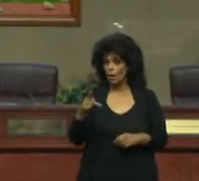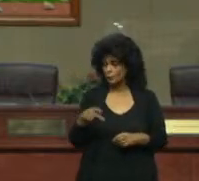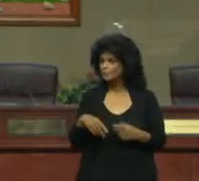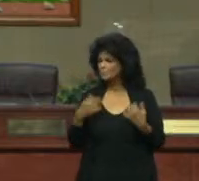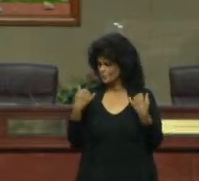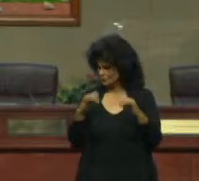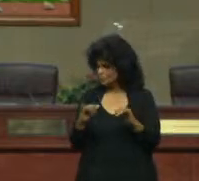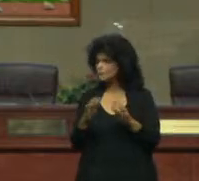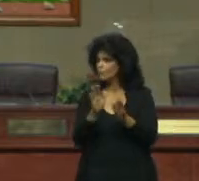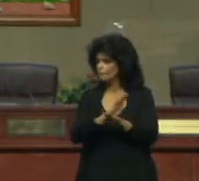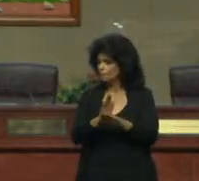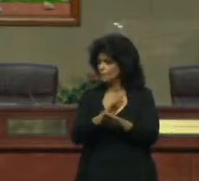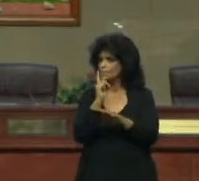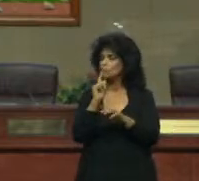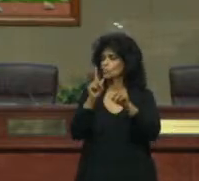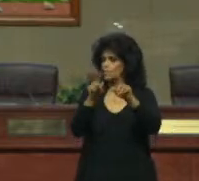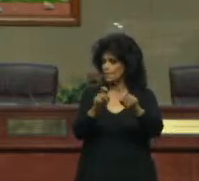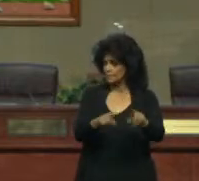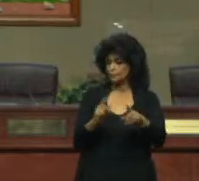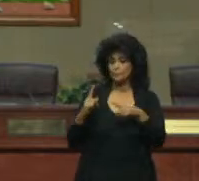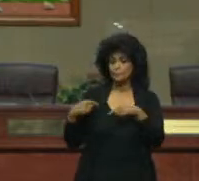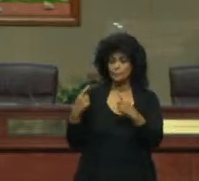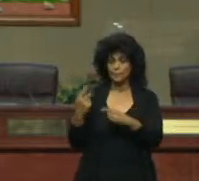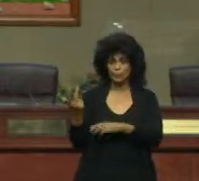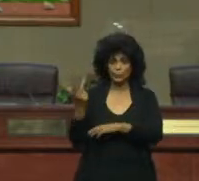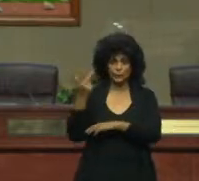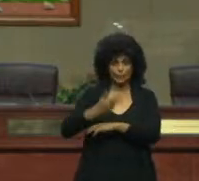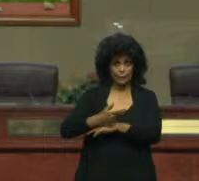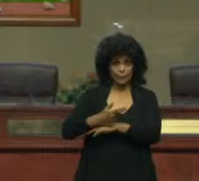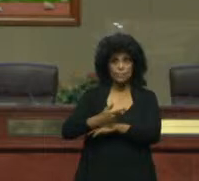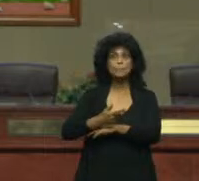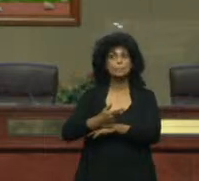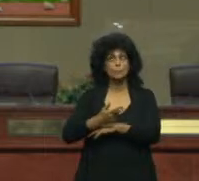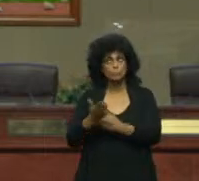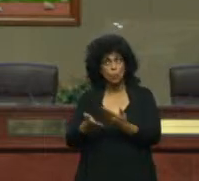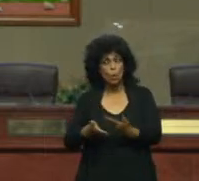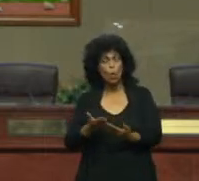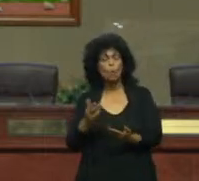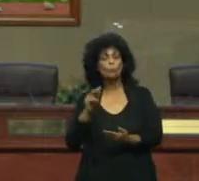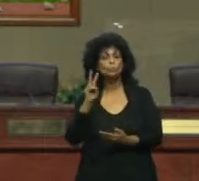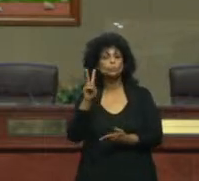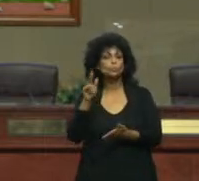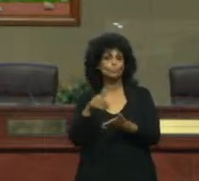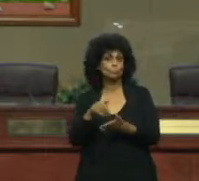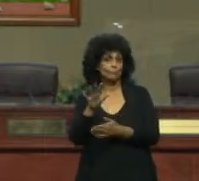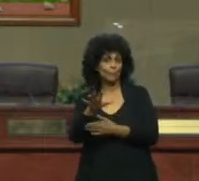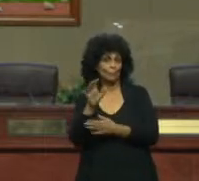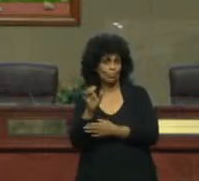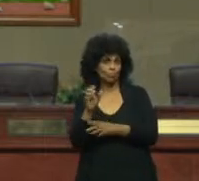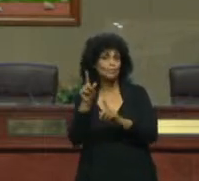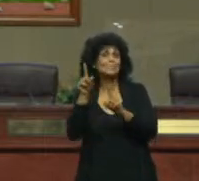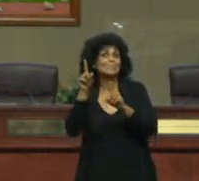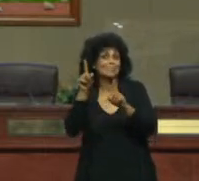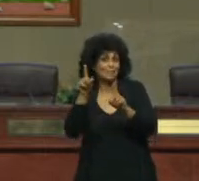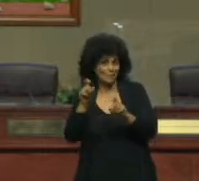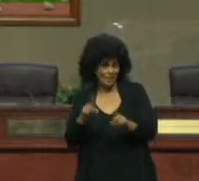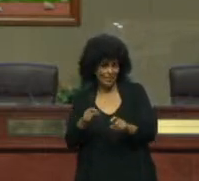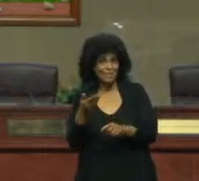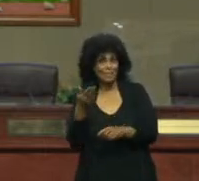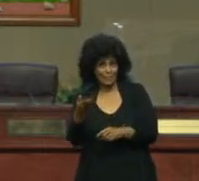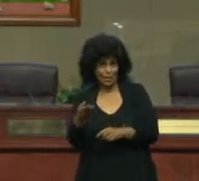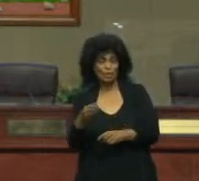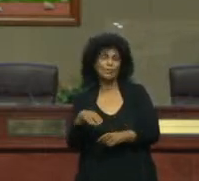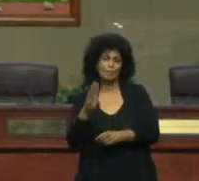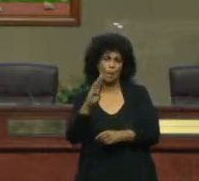testing. Over the past 3 days, nearly 2,500 tests were administered at Barnett Park,